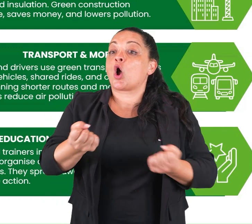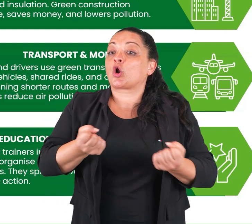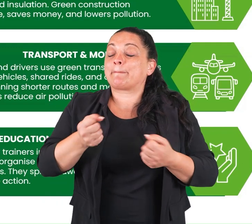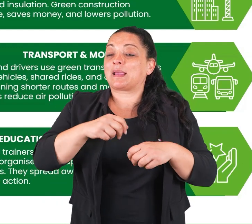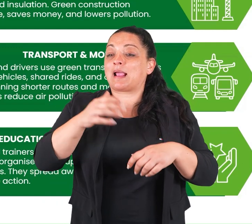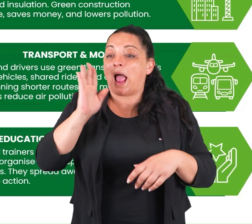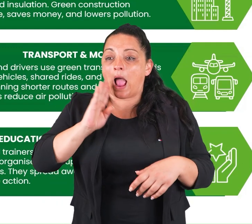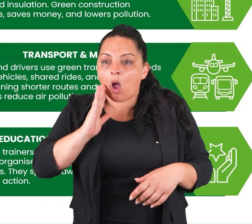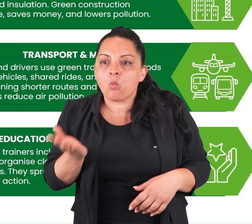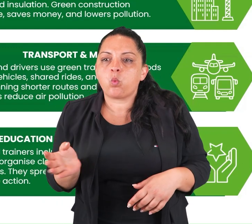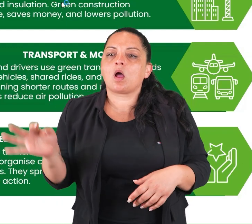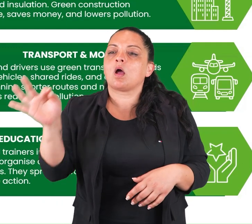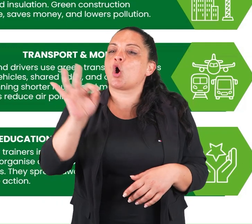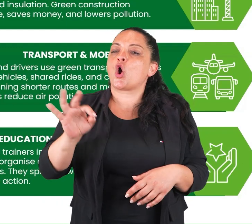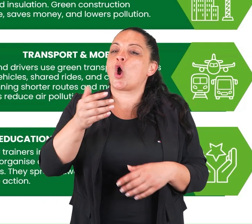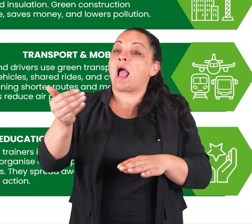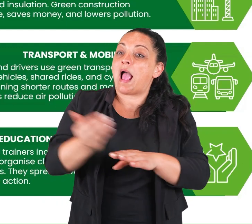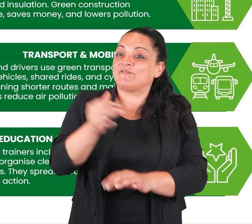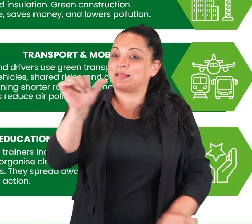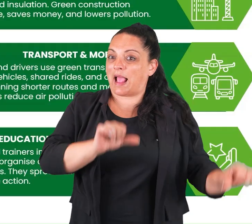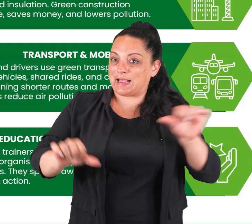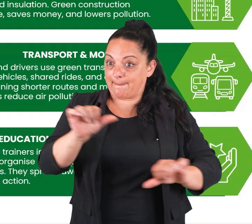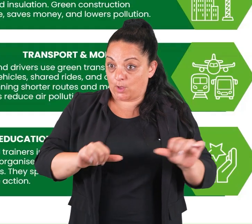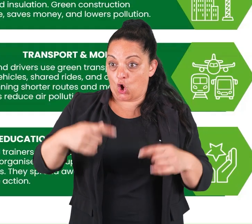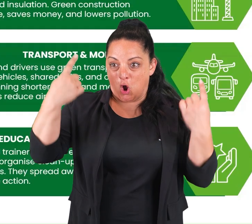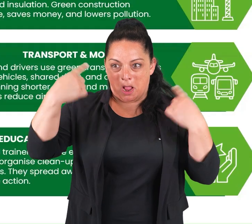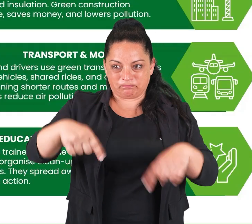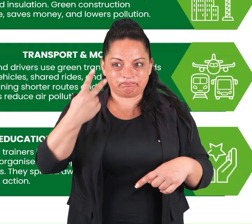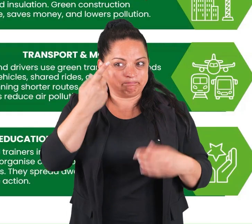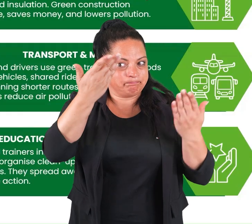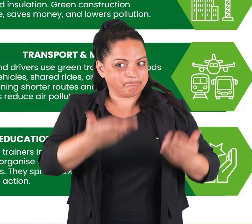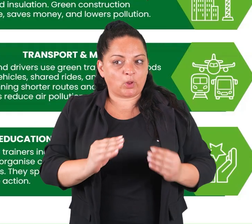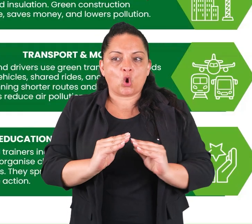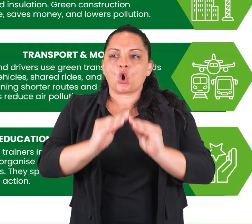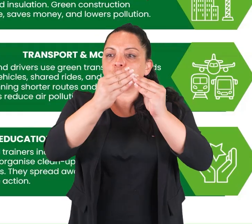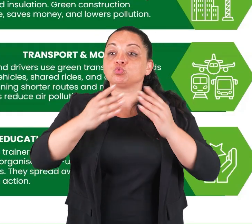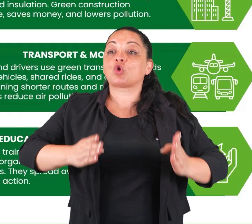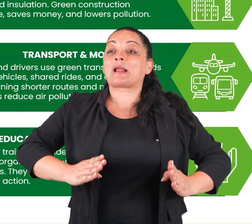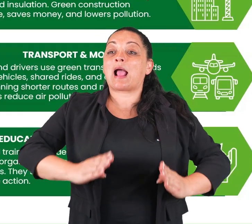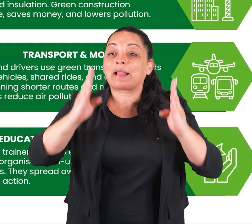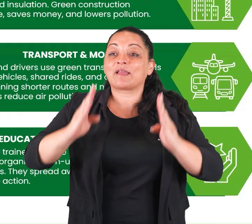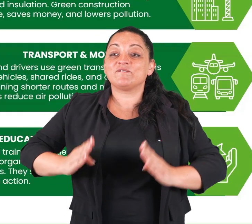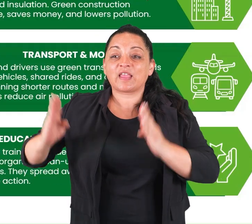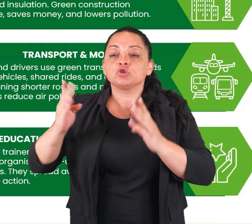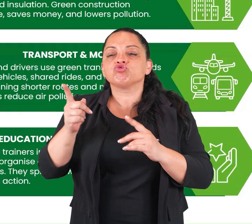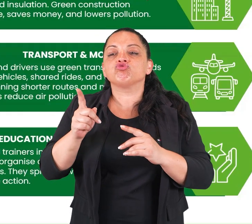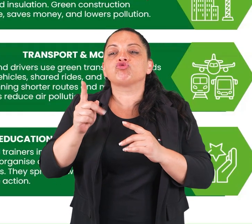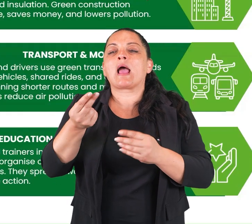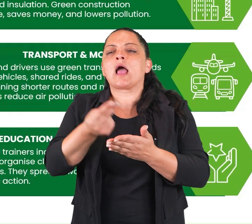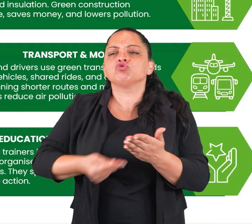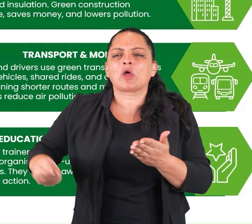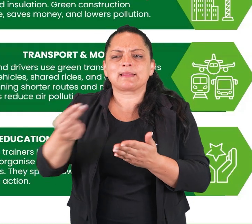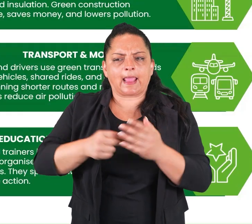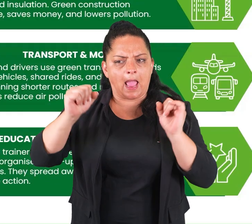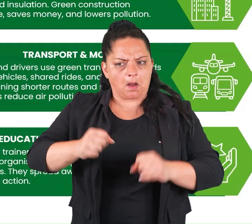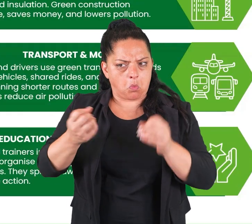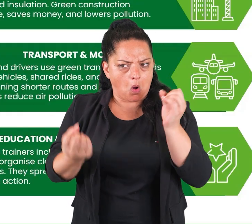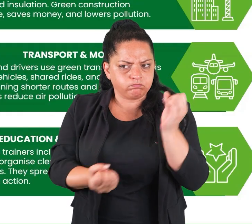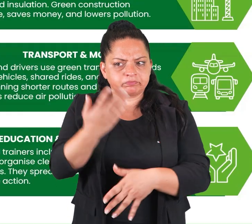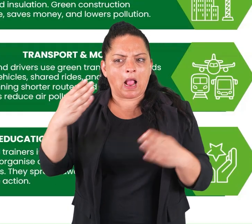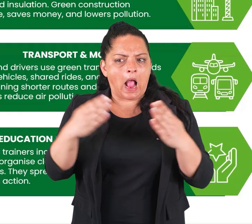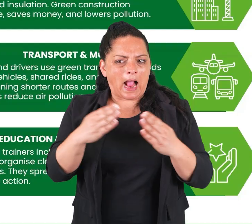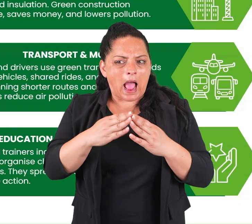use in order to protect the environment. Here, the construction and building, builders and engineer can